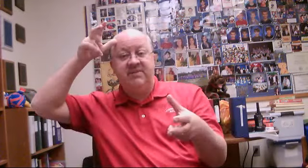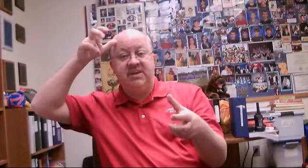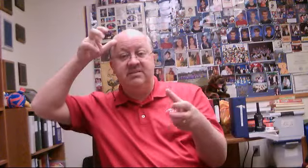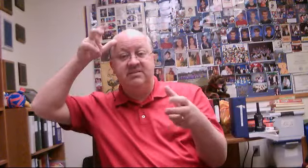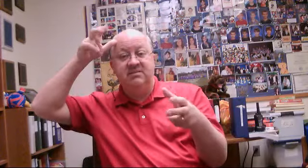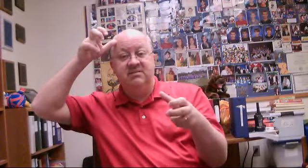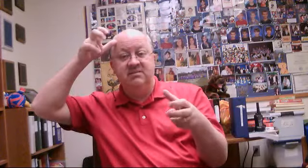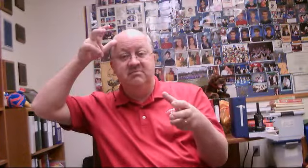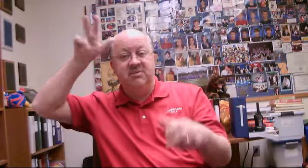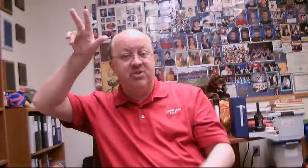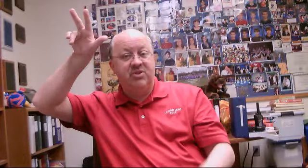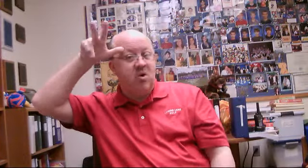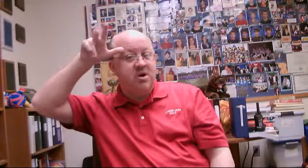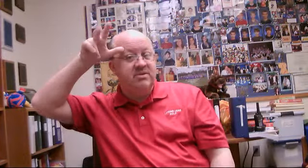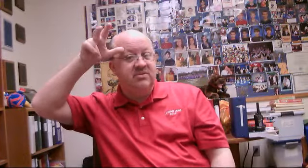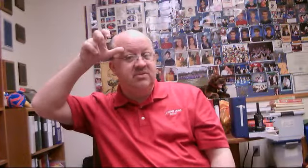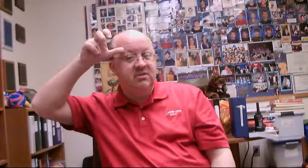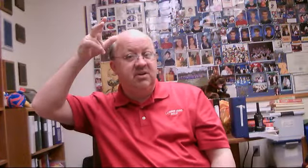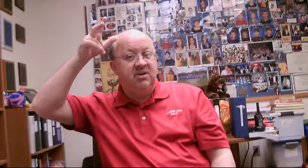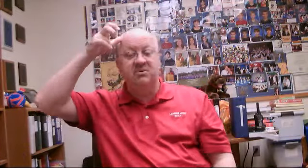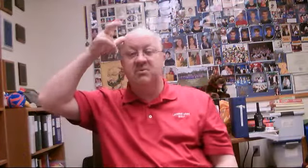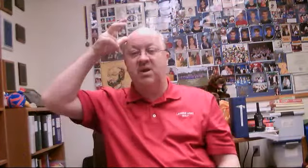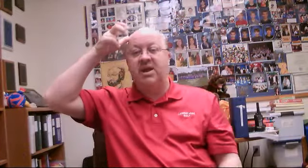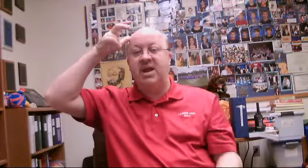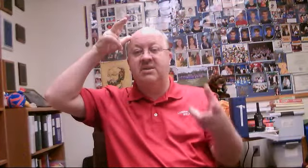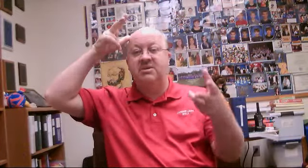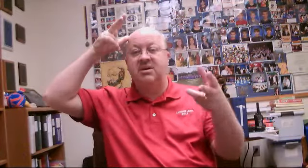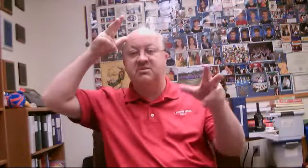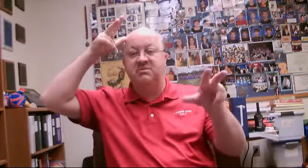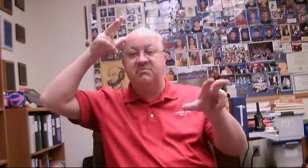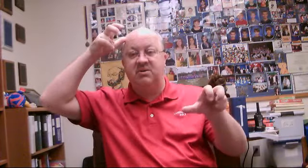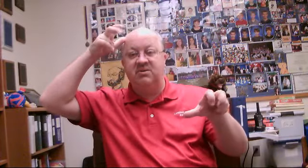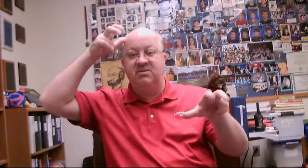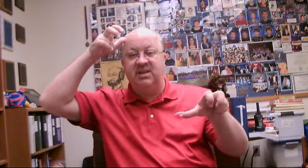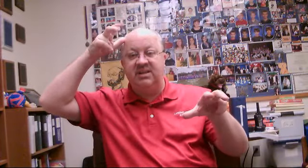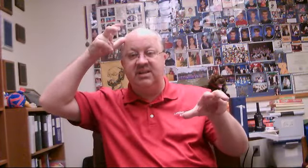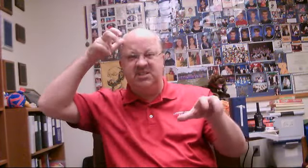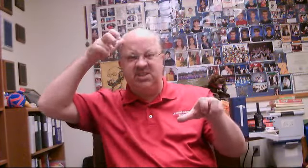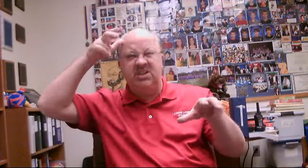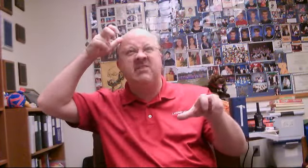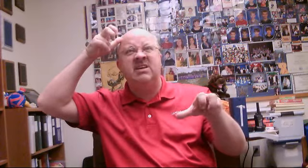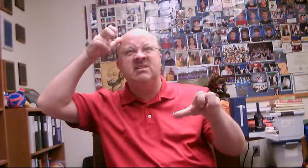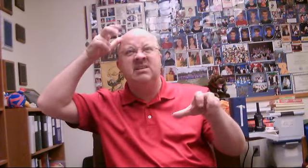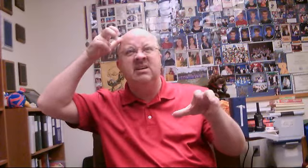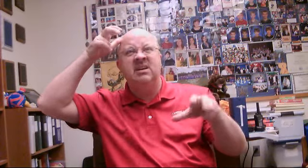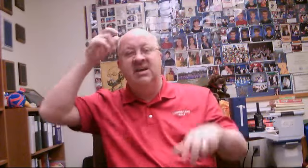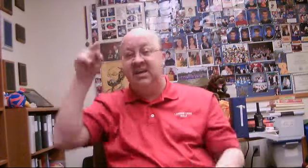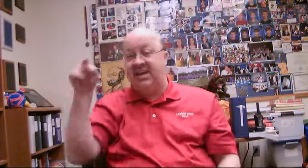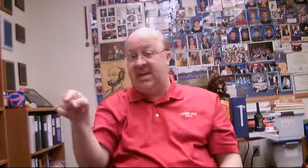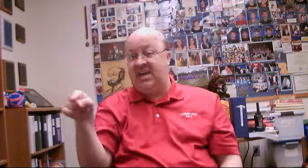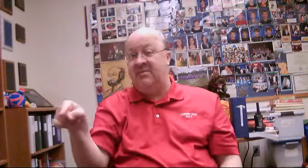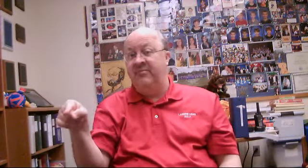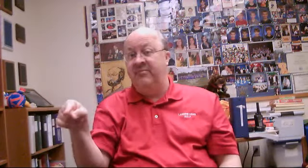mischievous. Remember the horns? You could do it with one hand, or you could do it with both, like this, mischievous, he, and